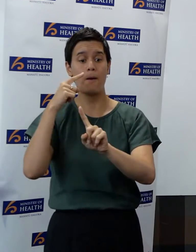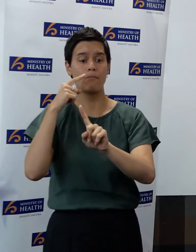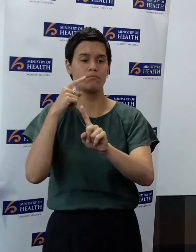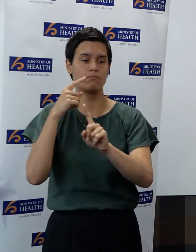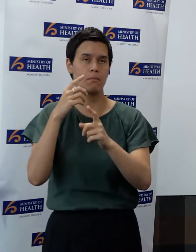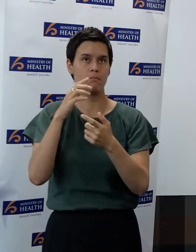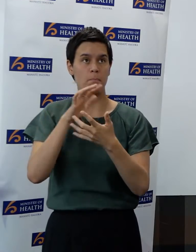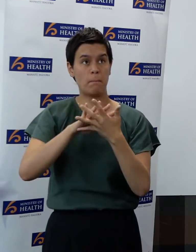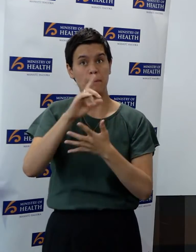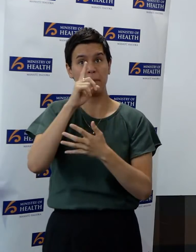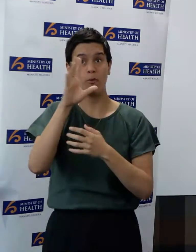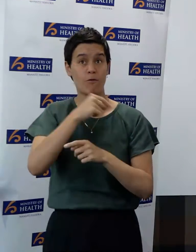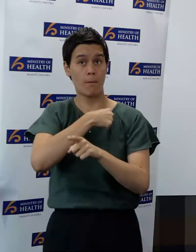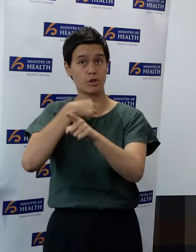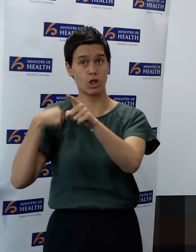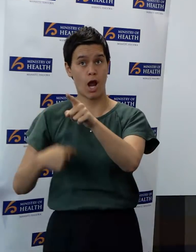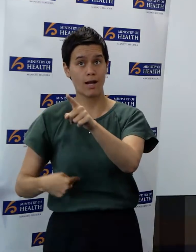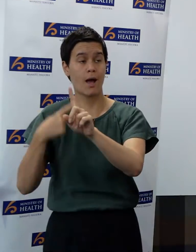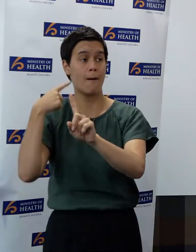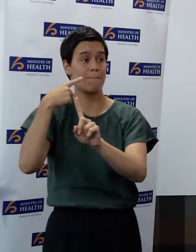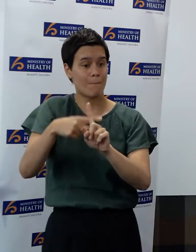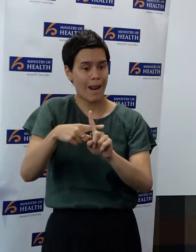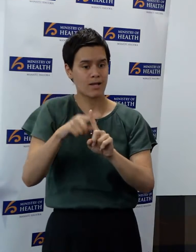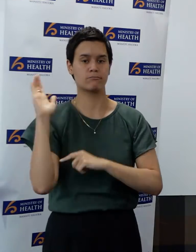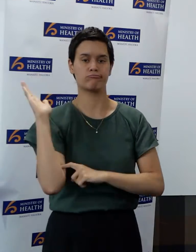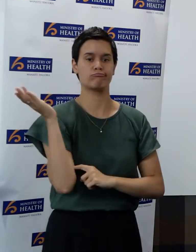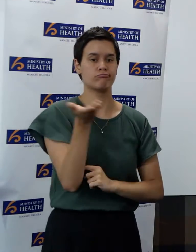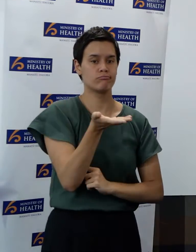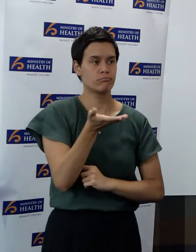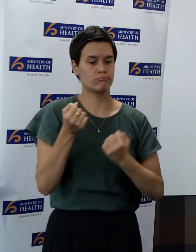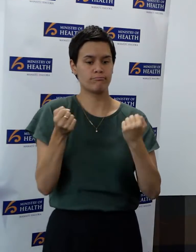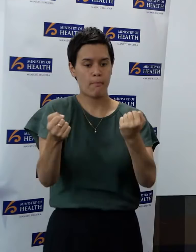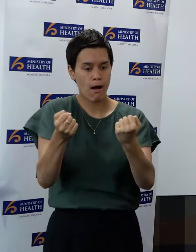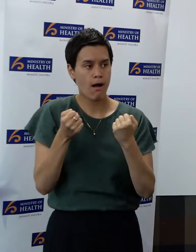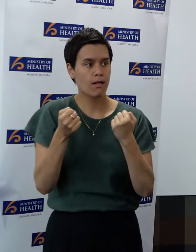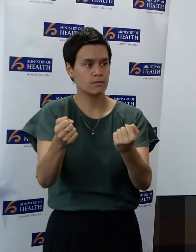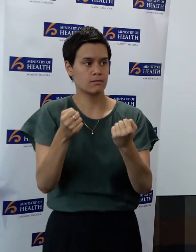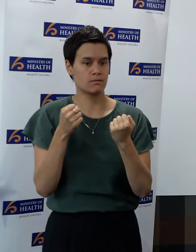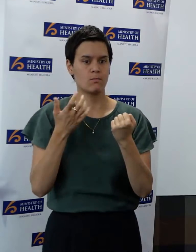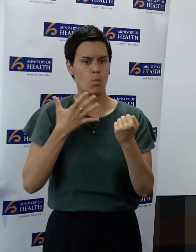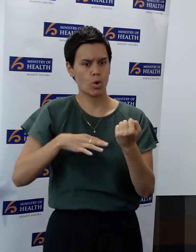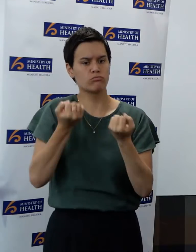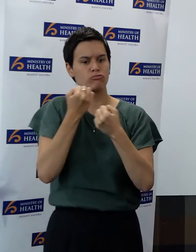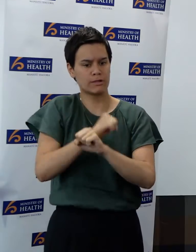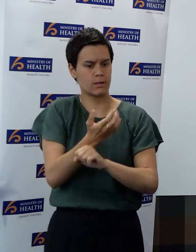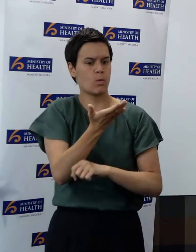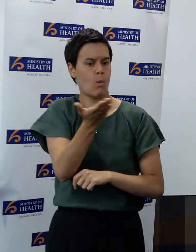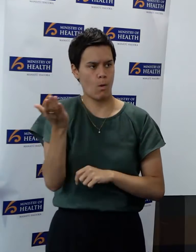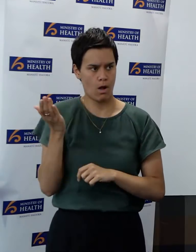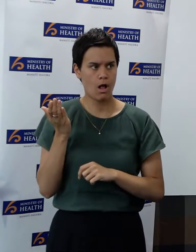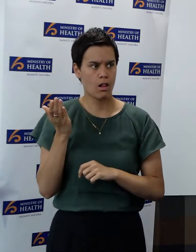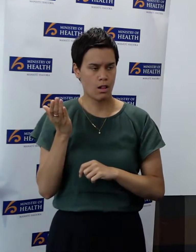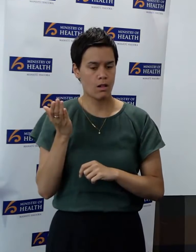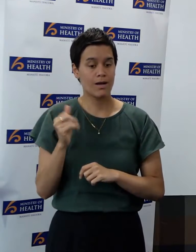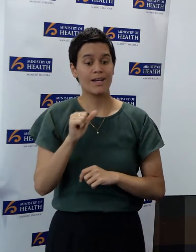And the main objective there being to ensure that if anyone is